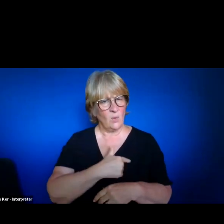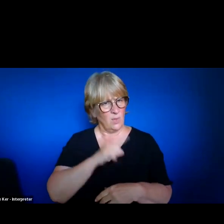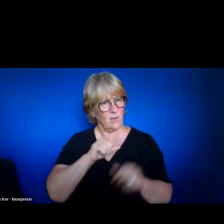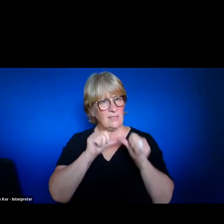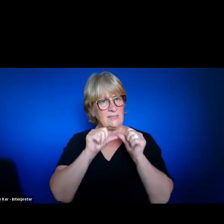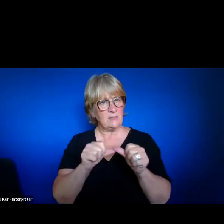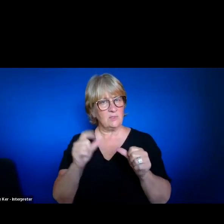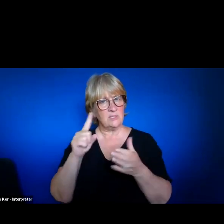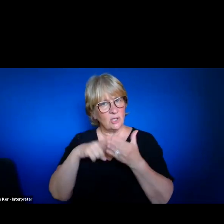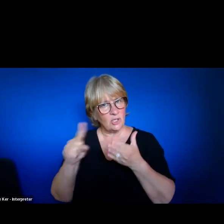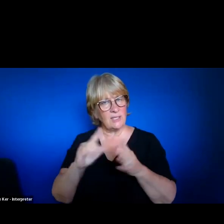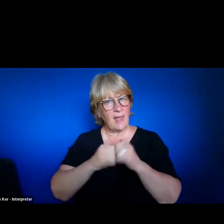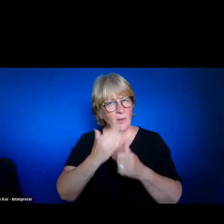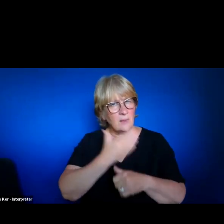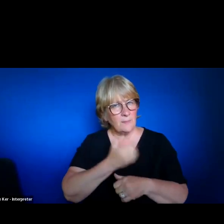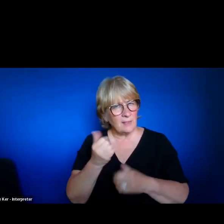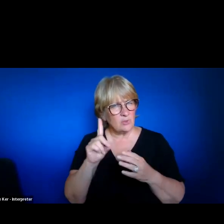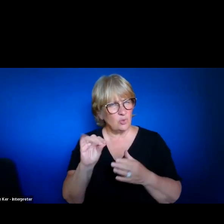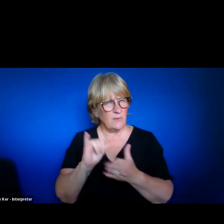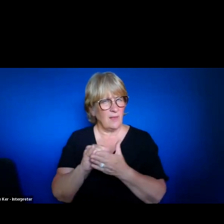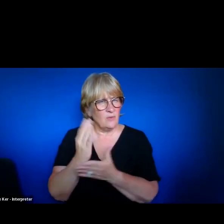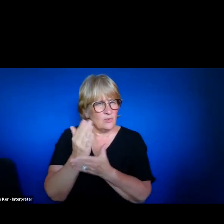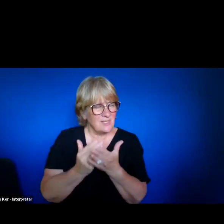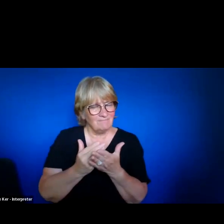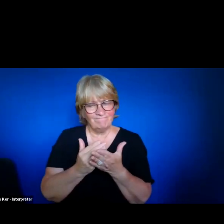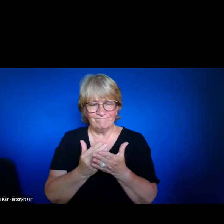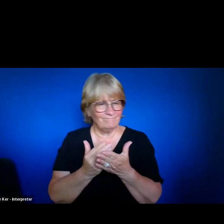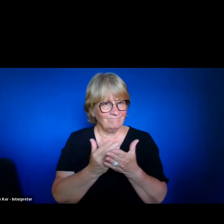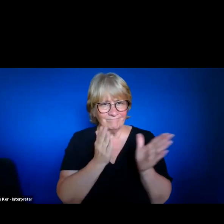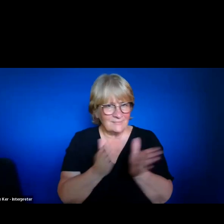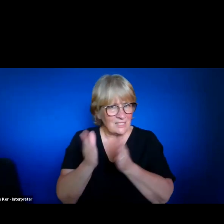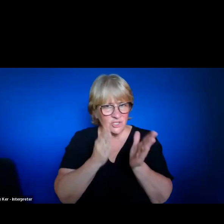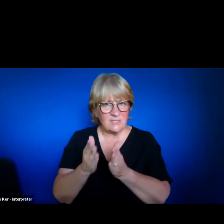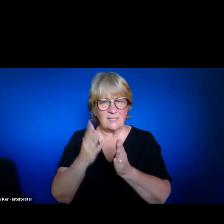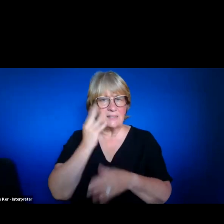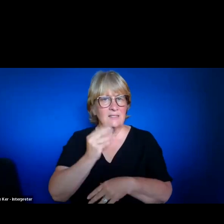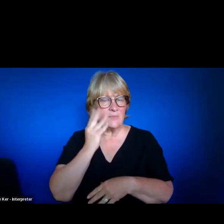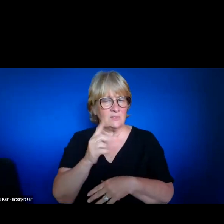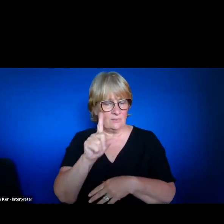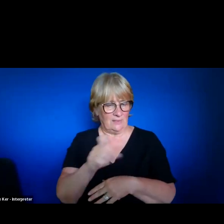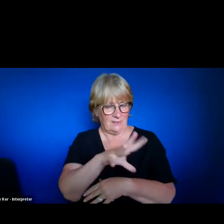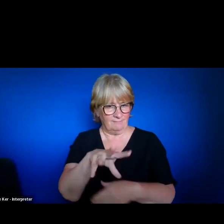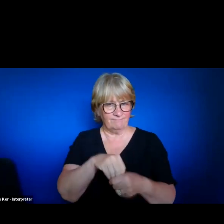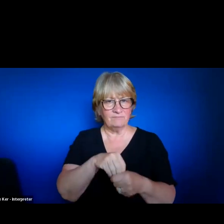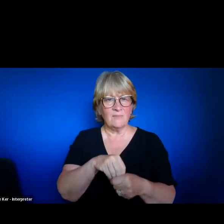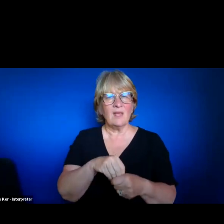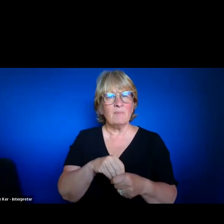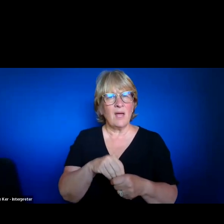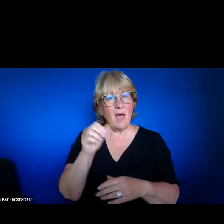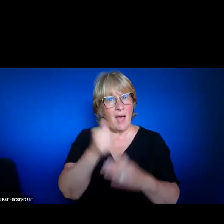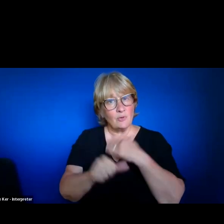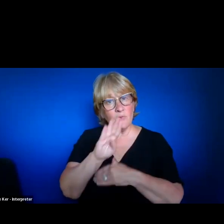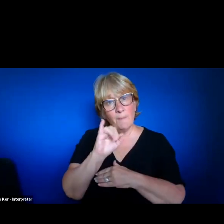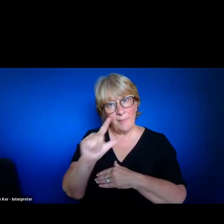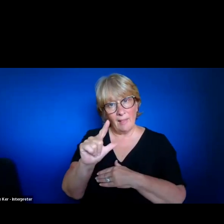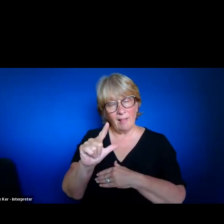continuing to look into how to best do that. There's some logistics pieces that we're working out with the Office of Financial Management. But under the bill, it's fairly clear